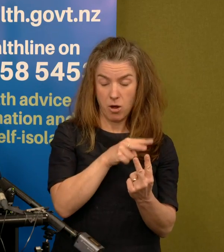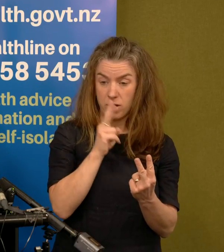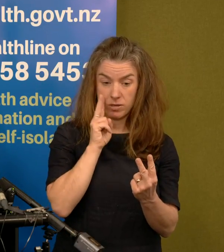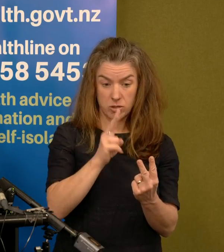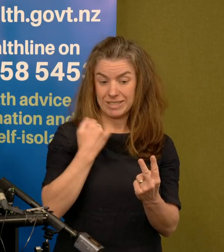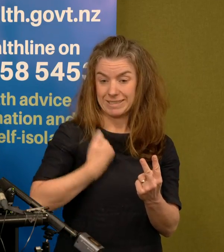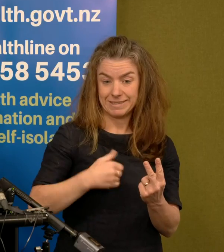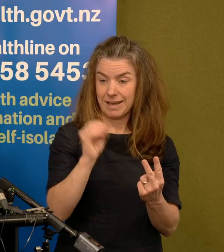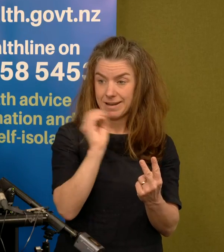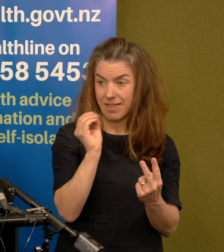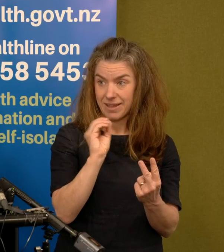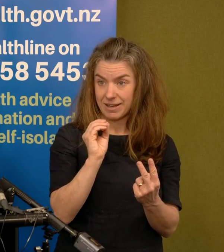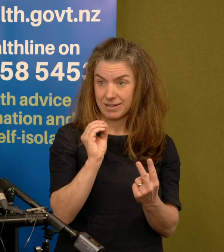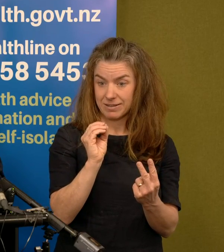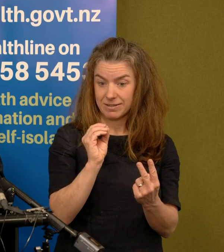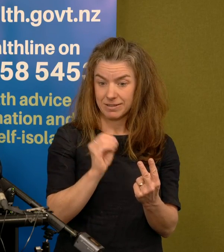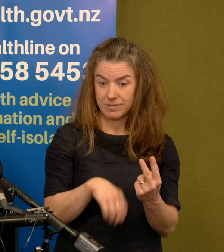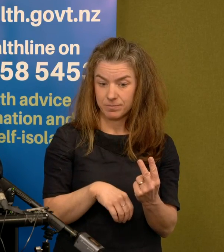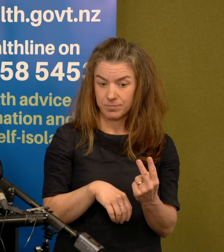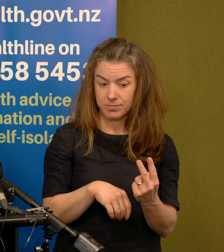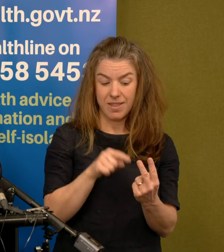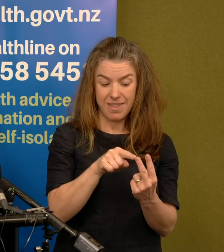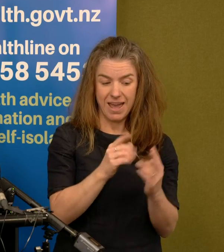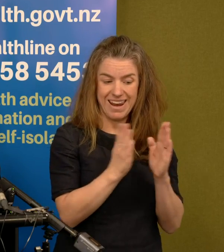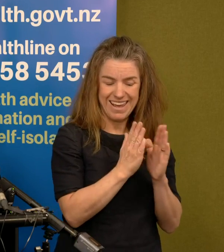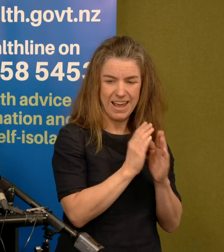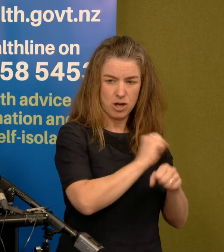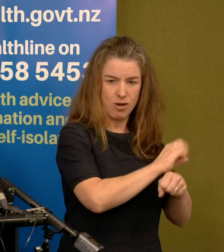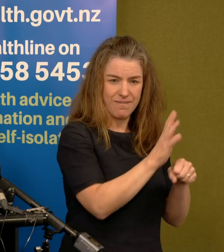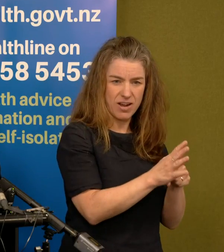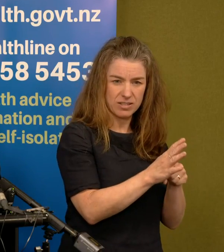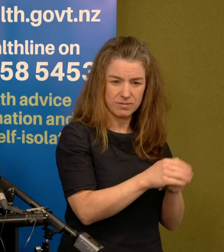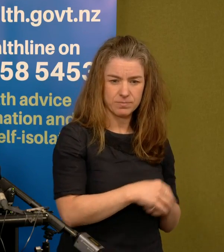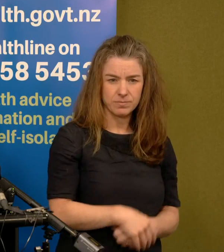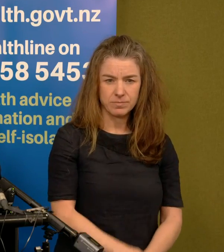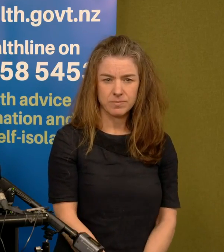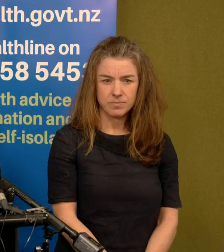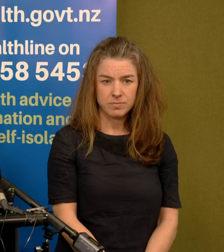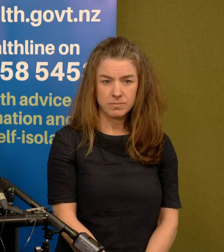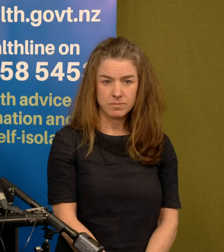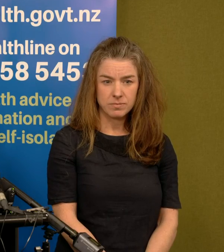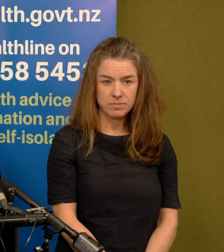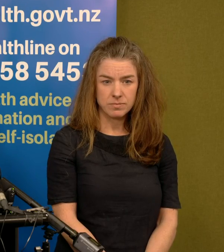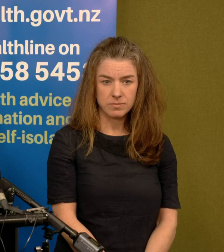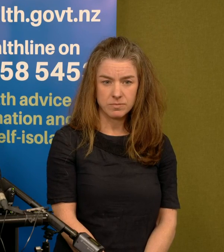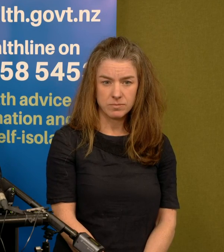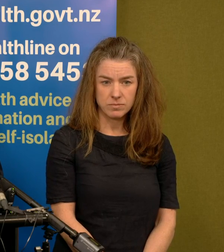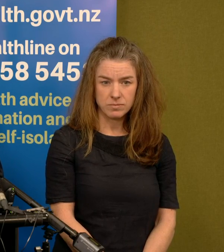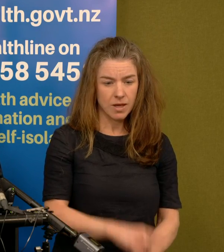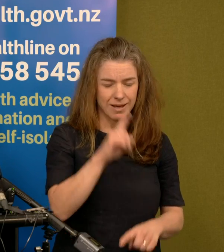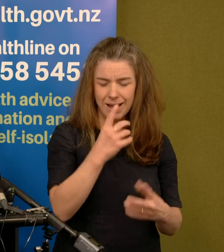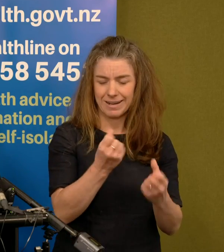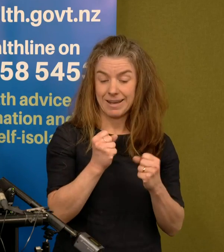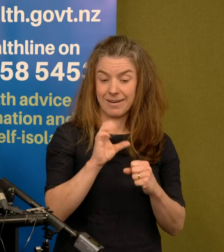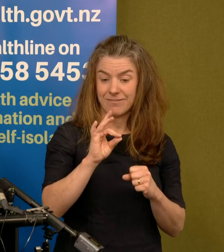symptomatic, and who are contacts. You cannot get the infection if you are a contact of a contact. However, what we also know